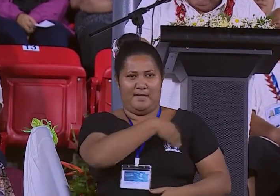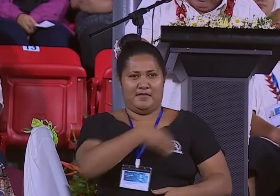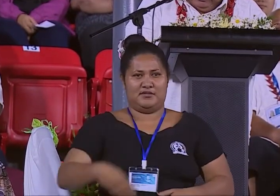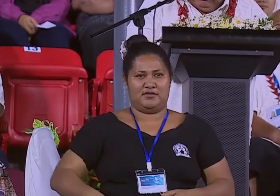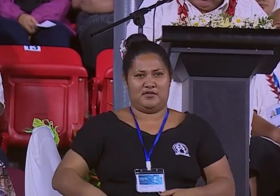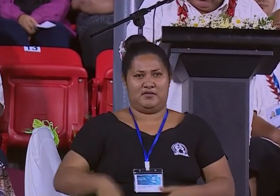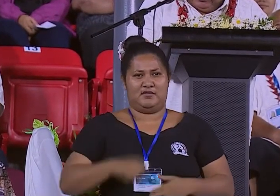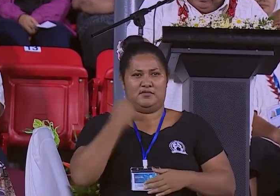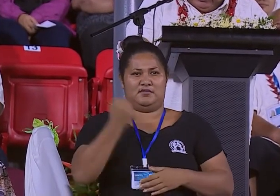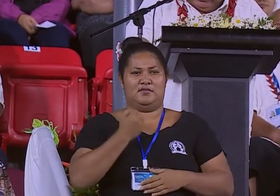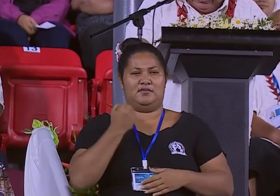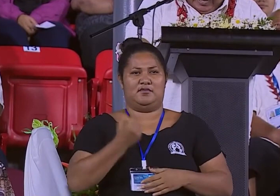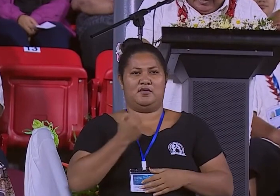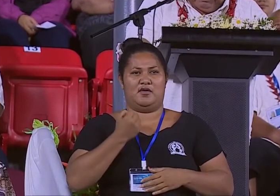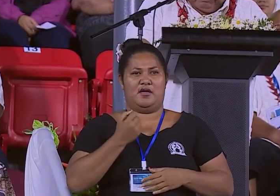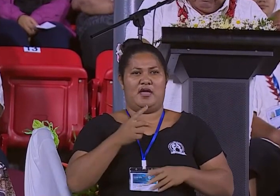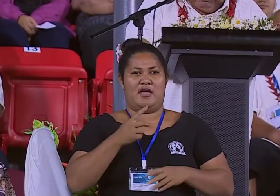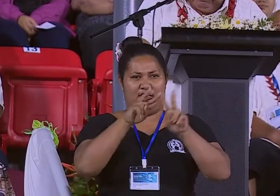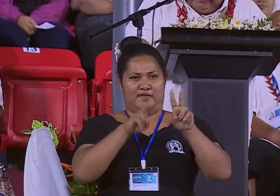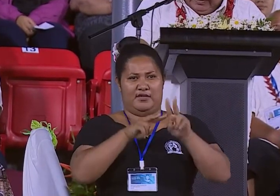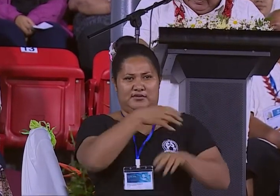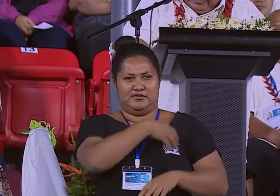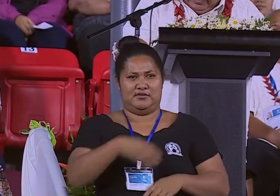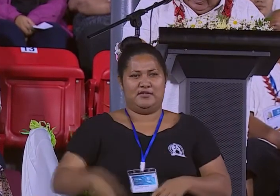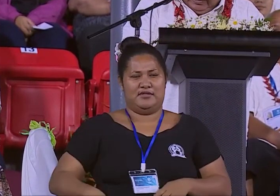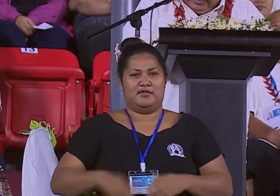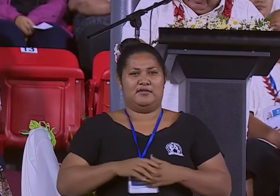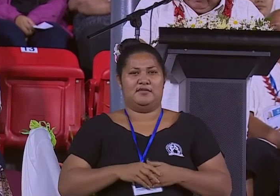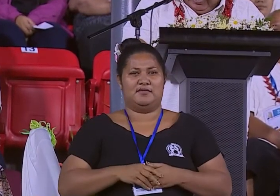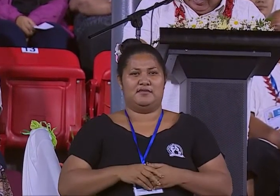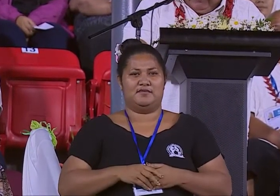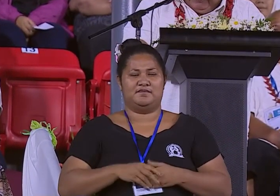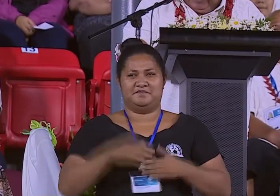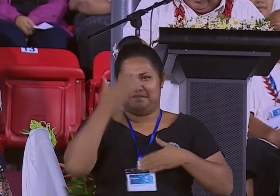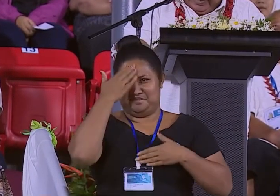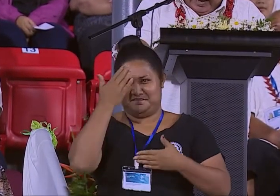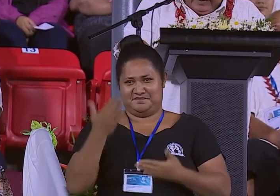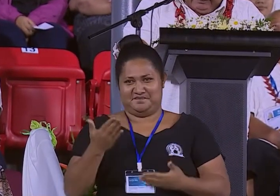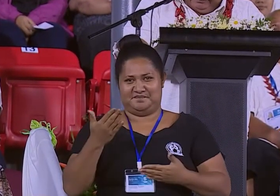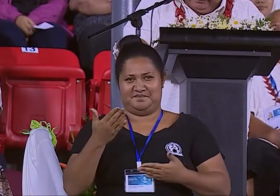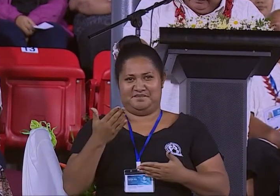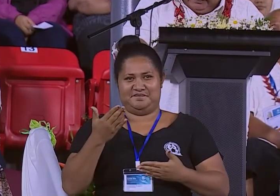Afio Minister, Cabinet Masui Minister.